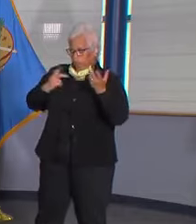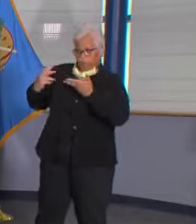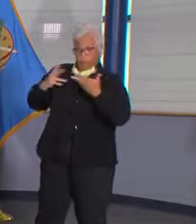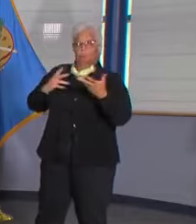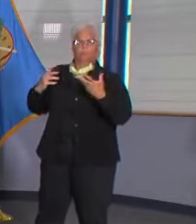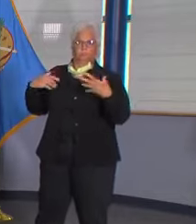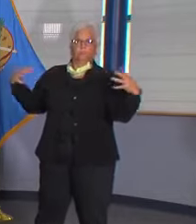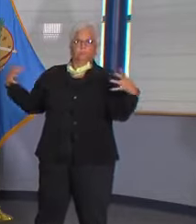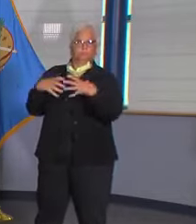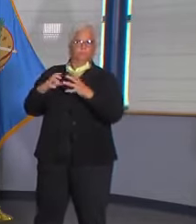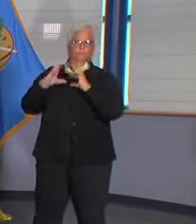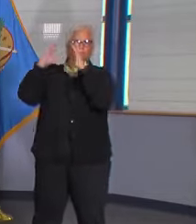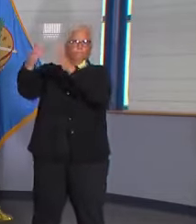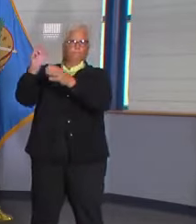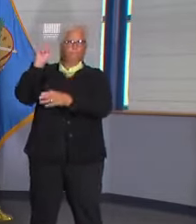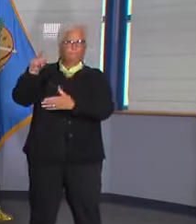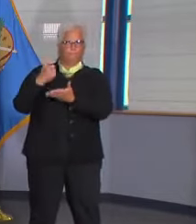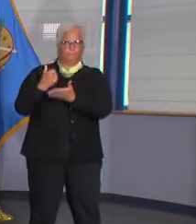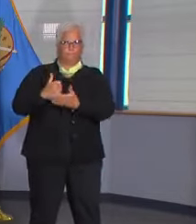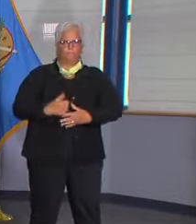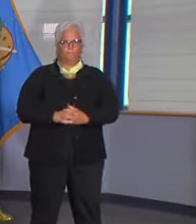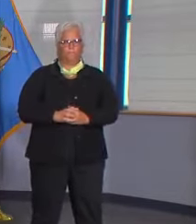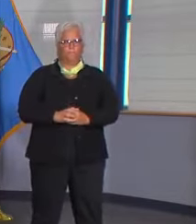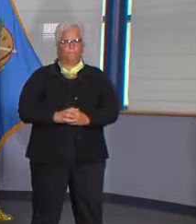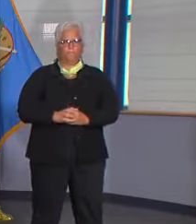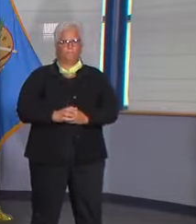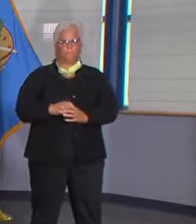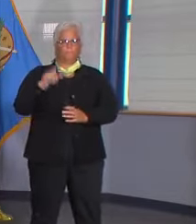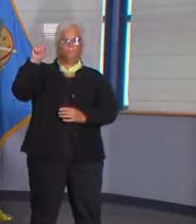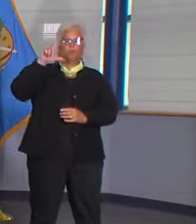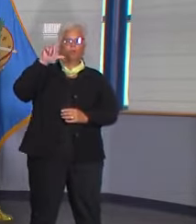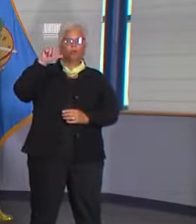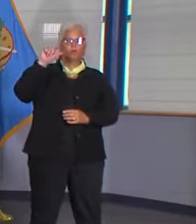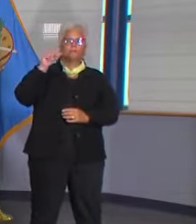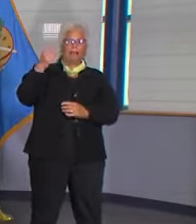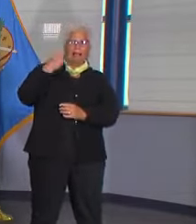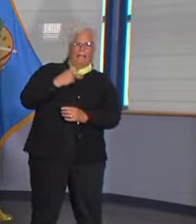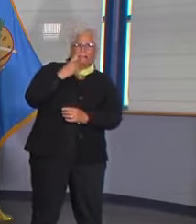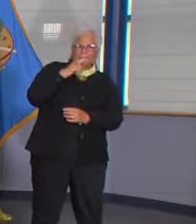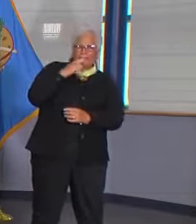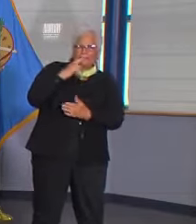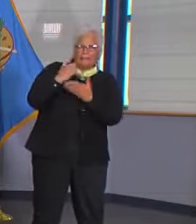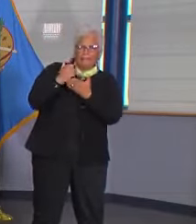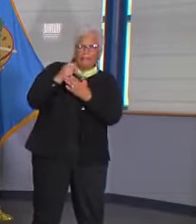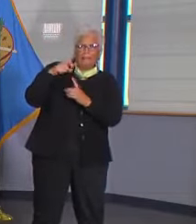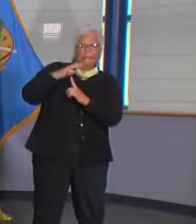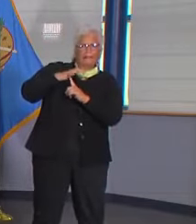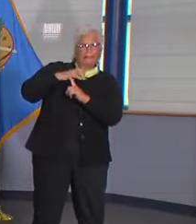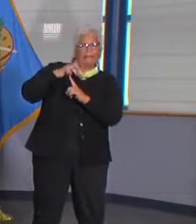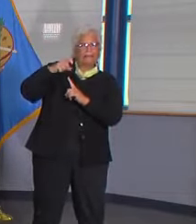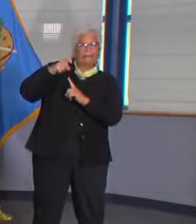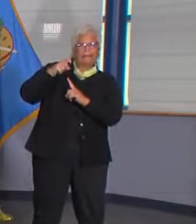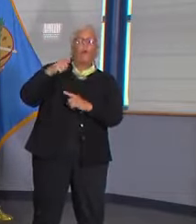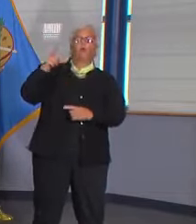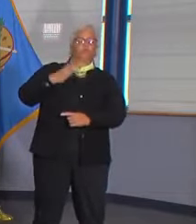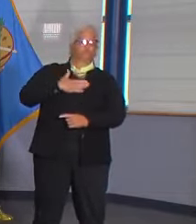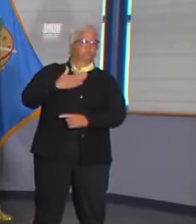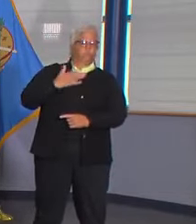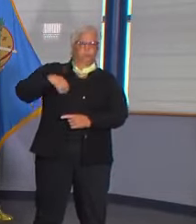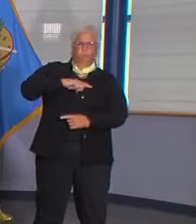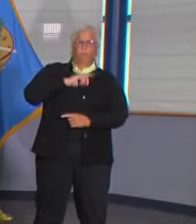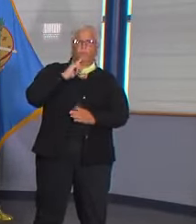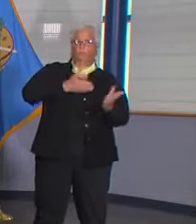and rescue teams, and Tulsa is going to be answering that call as well with the support of teams from Tulsa Fire. Tulsa Police IMT is on site